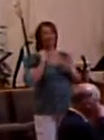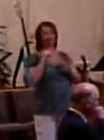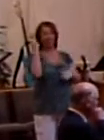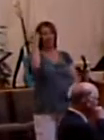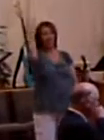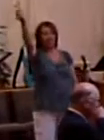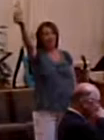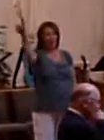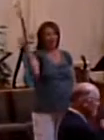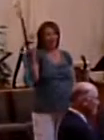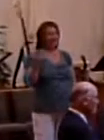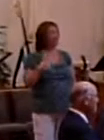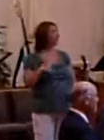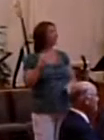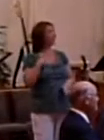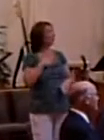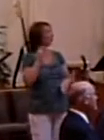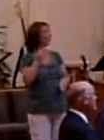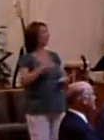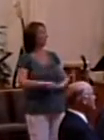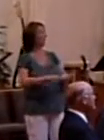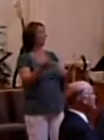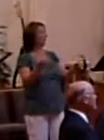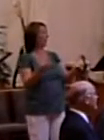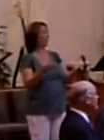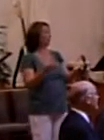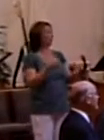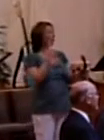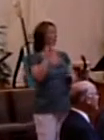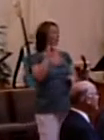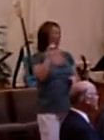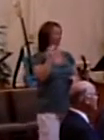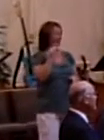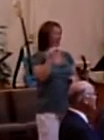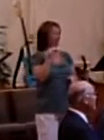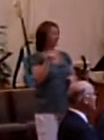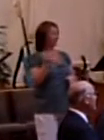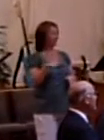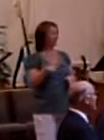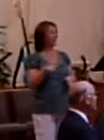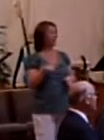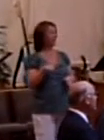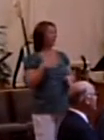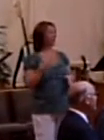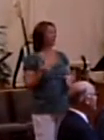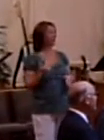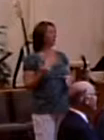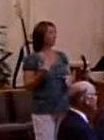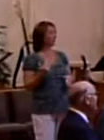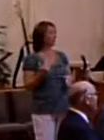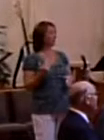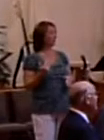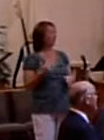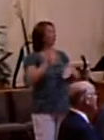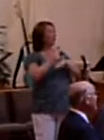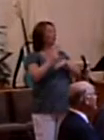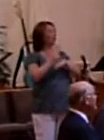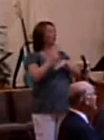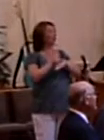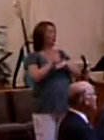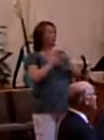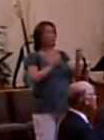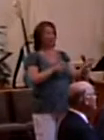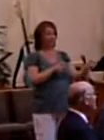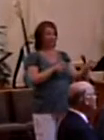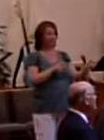Okay. You're going to have to pass this along to Missy. Okay. We can wait on her. This is a church body to